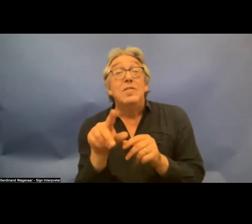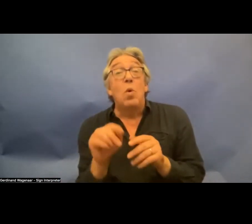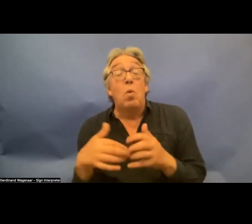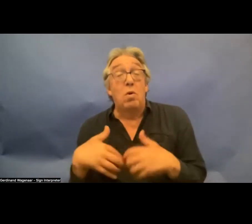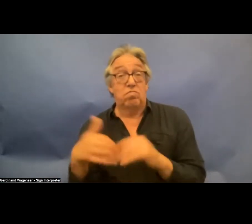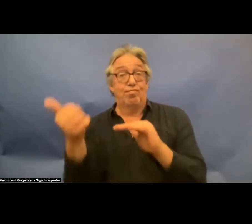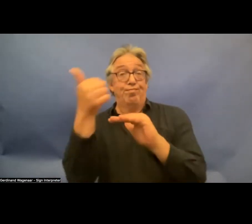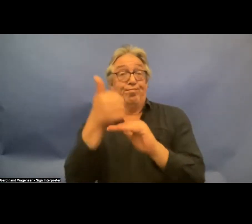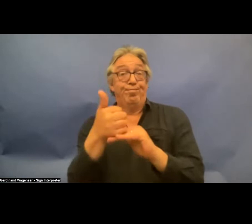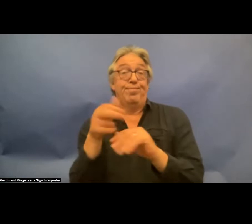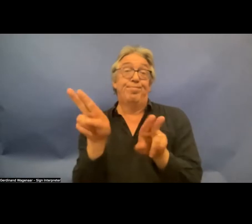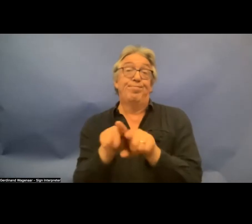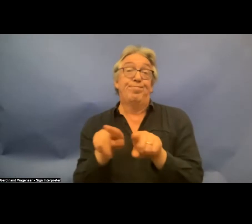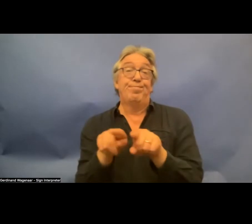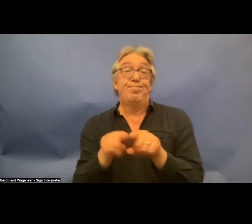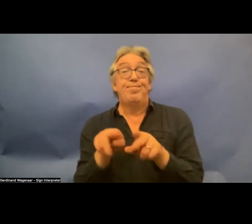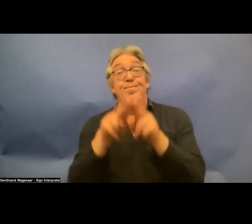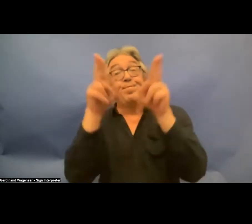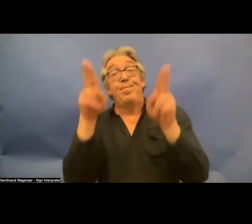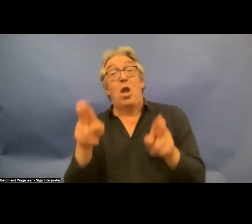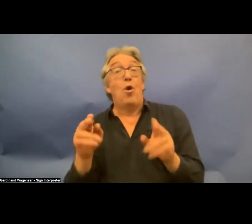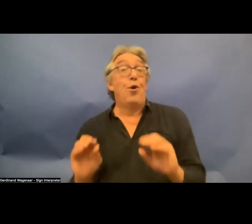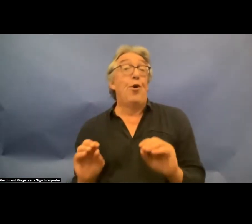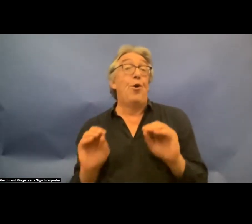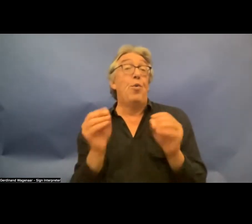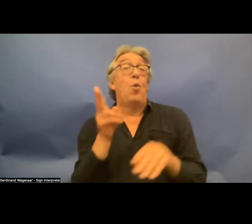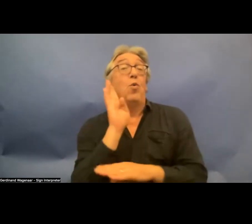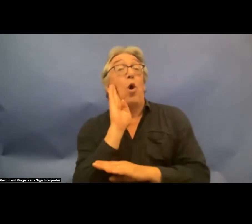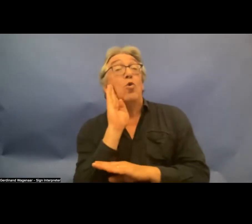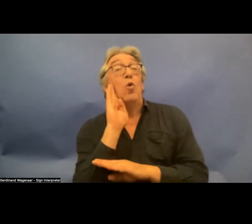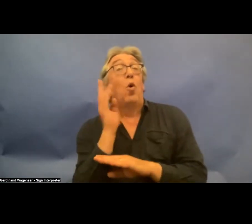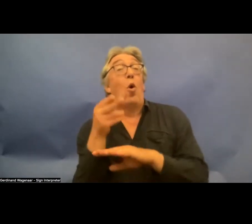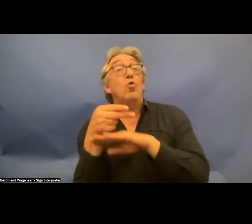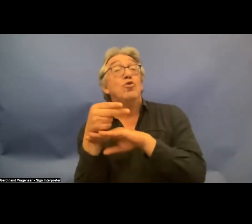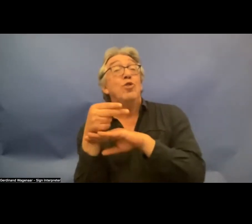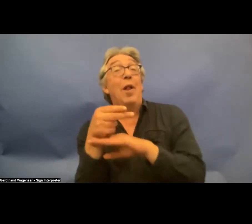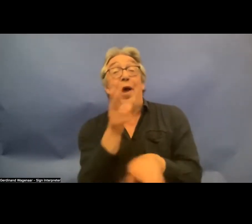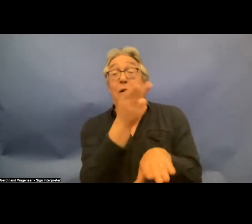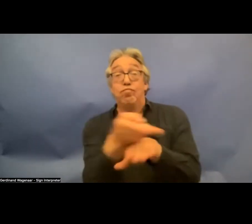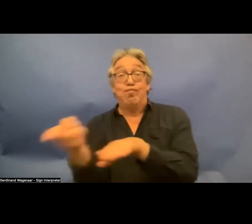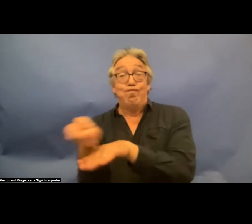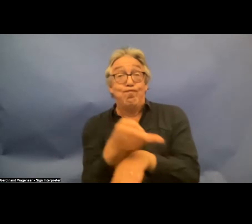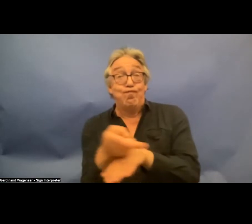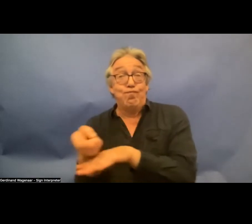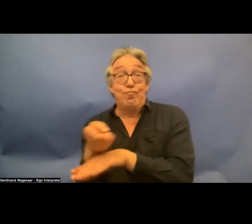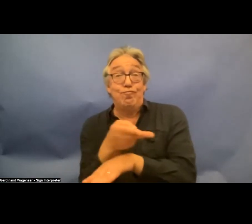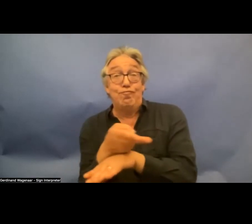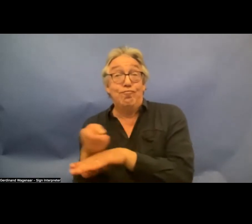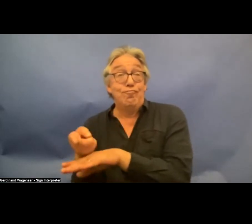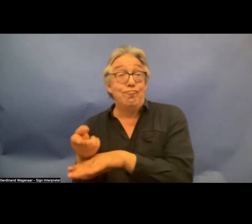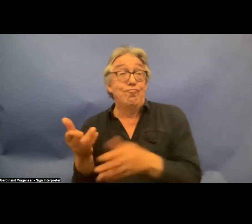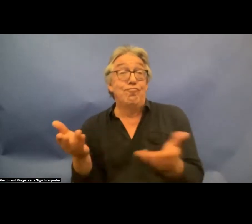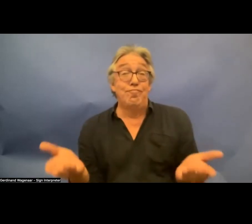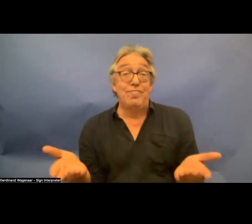local legal issues related to their stay in Poland. They finance